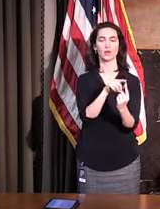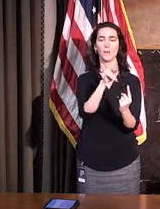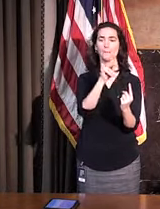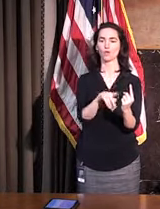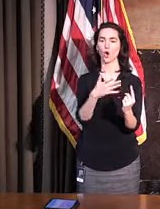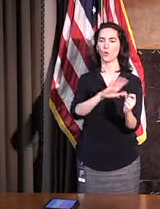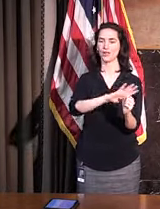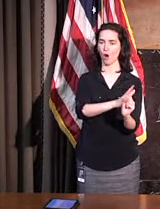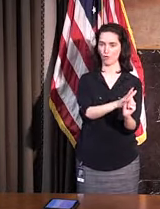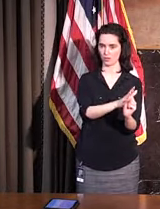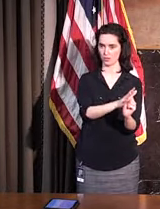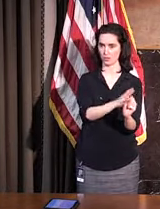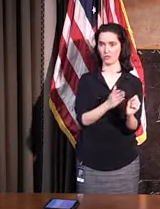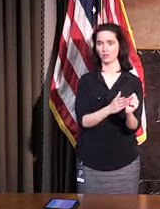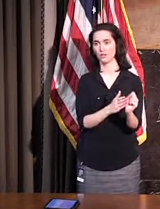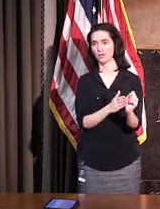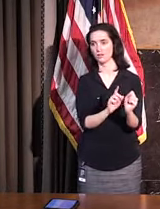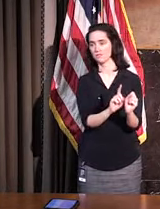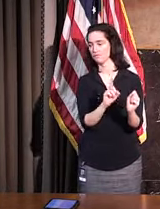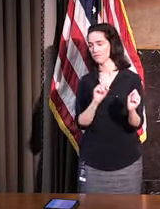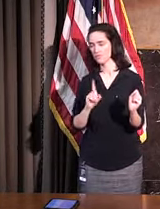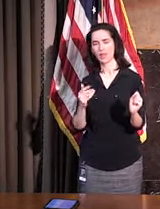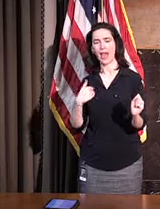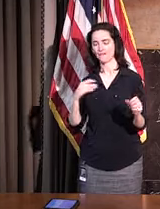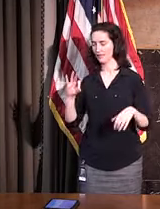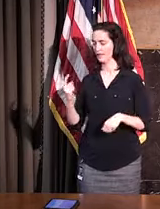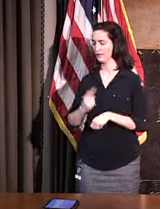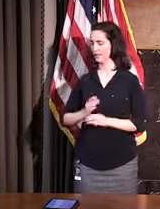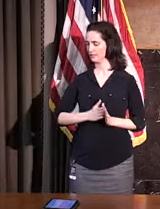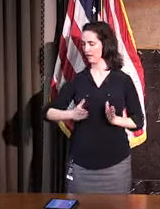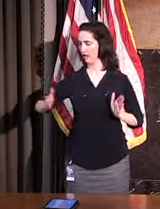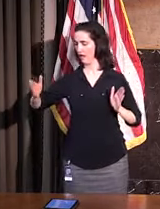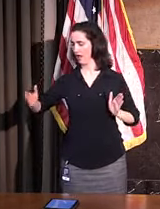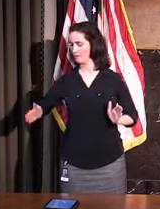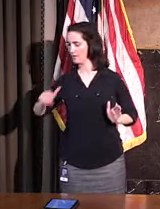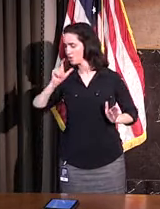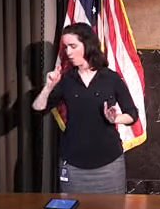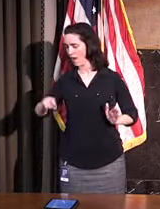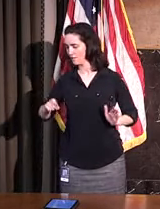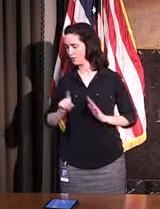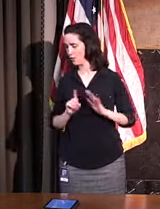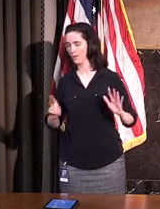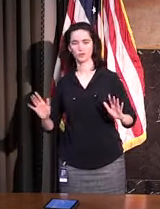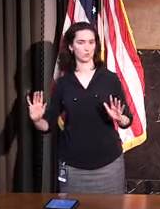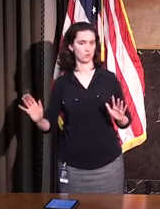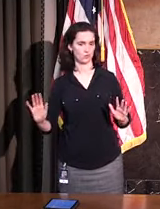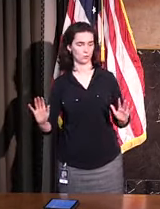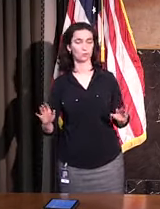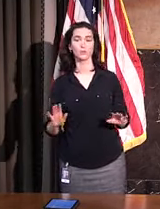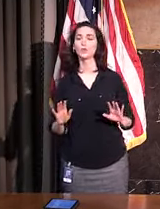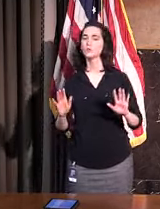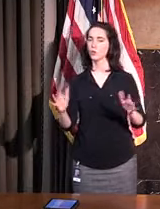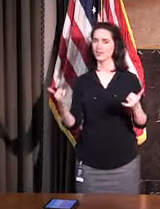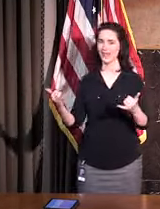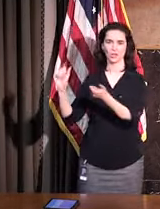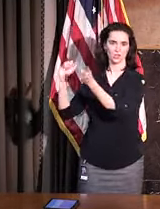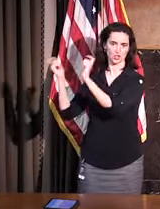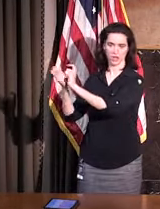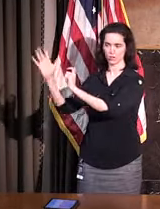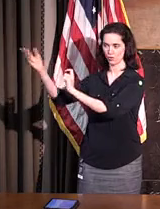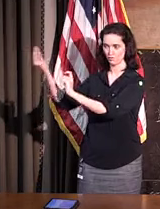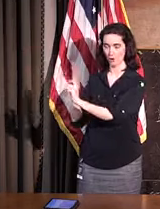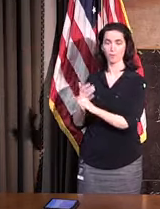and after 90 days, they would have to go quarantine again. They've lifted that 90-day recommendation. So now, once you're fully vaccinated, 14 days